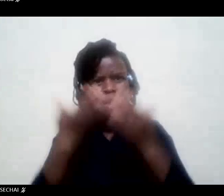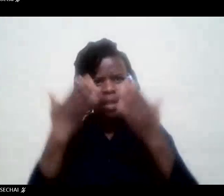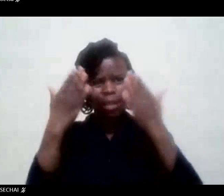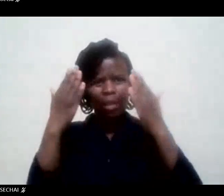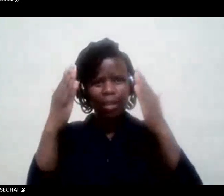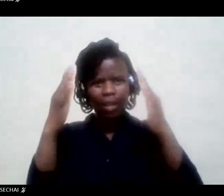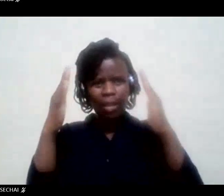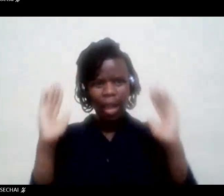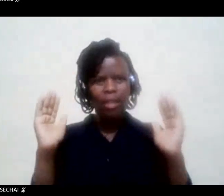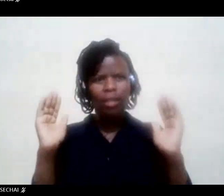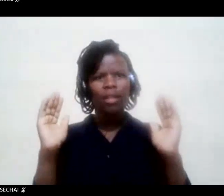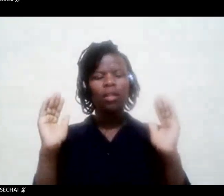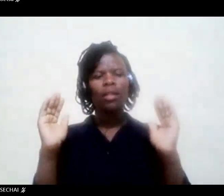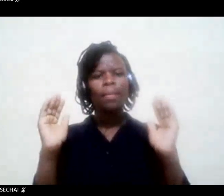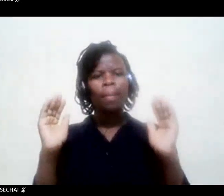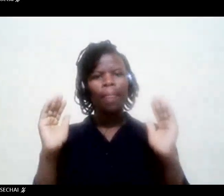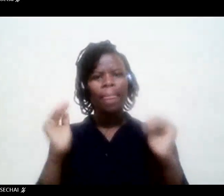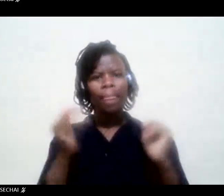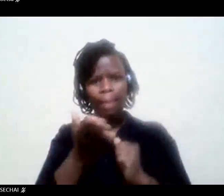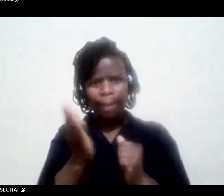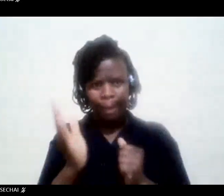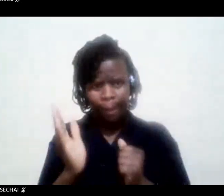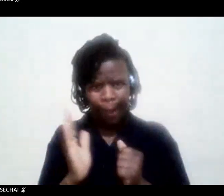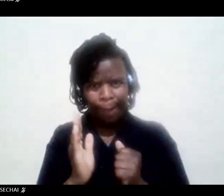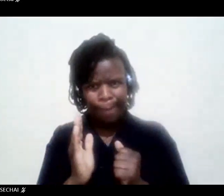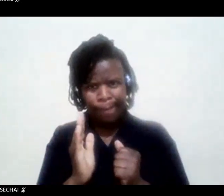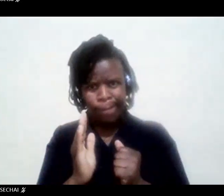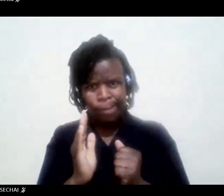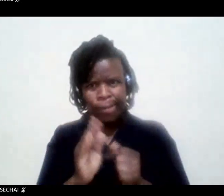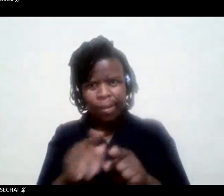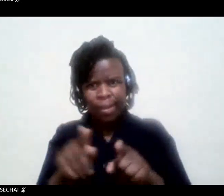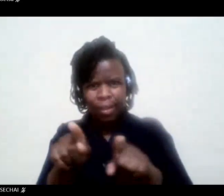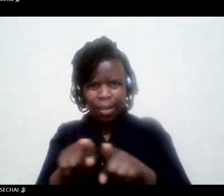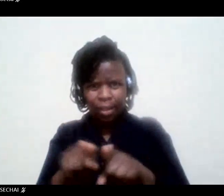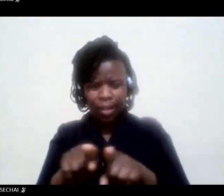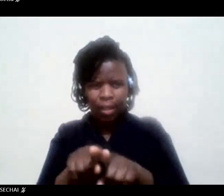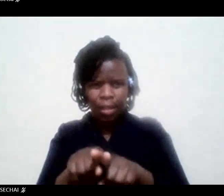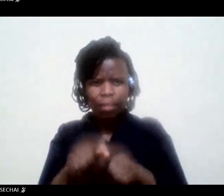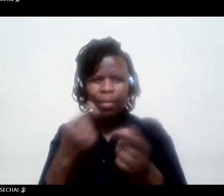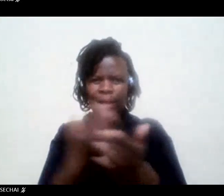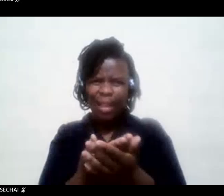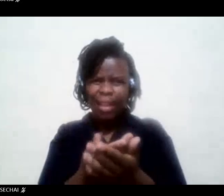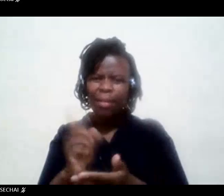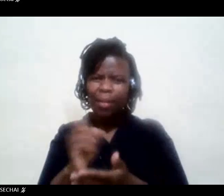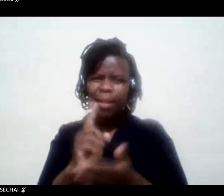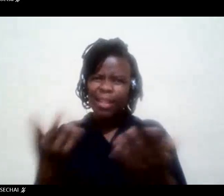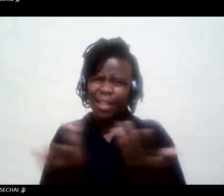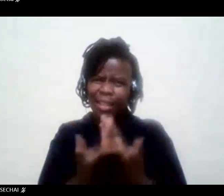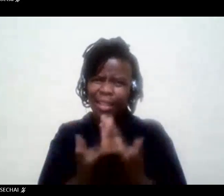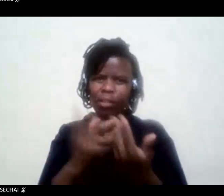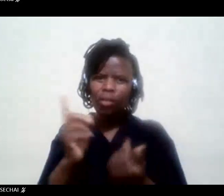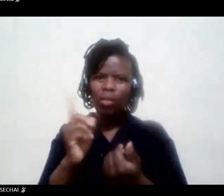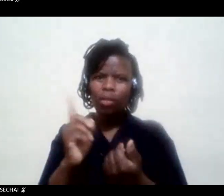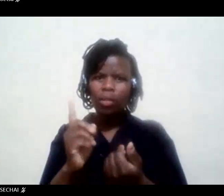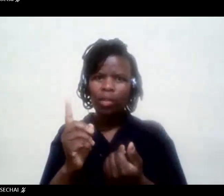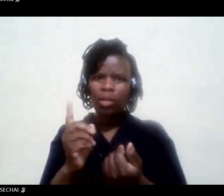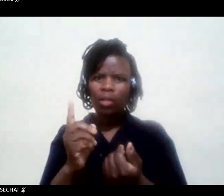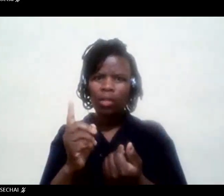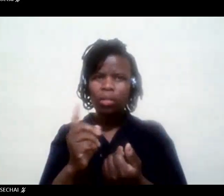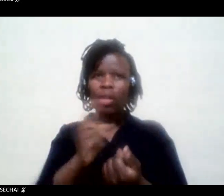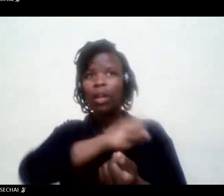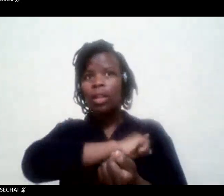Okay, but I don't think about it, but what could be the likely challenge is that so that's why the person doing the training has to really